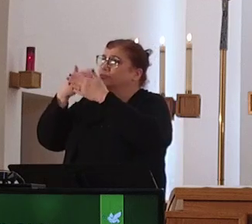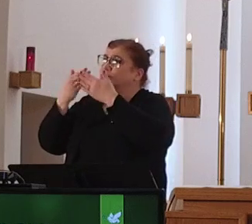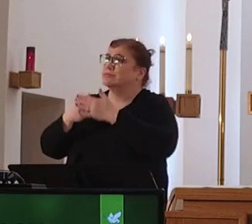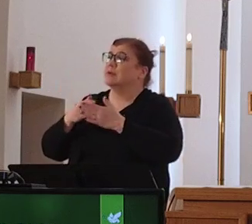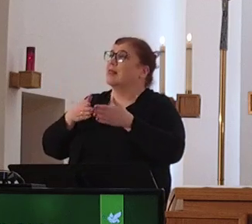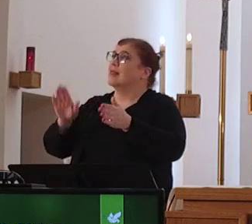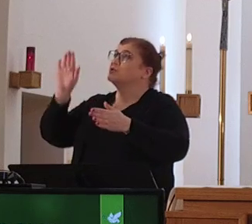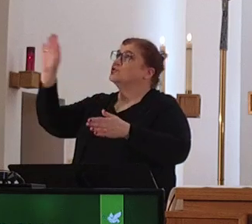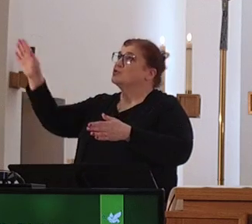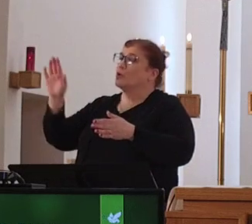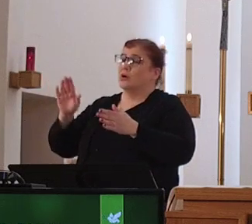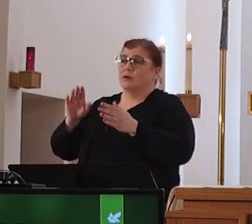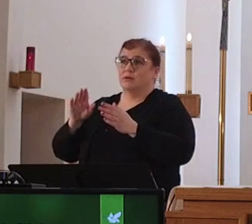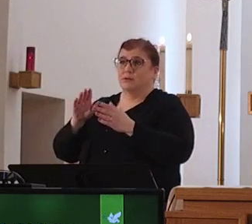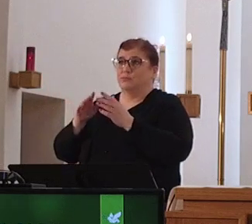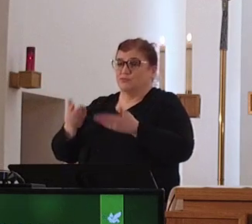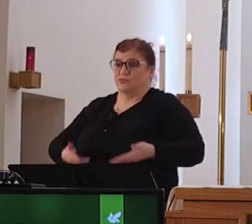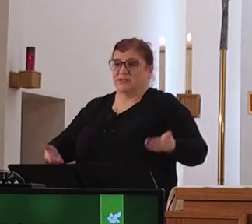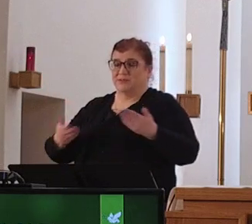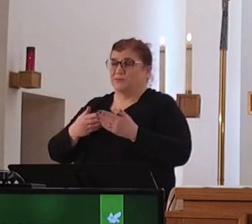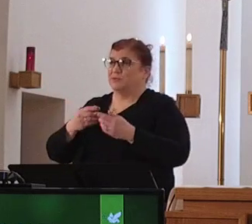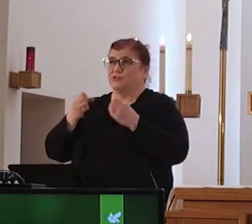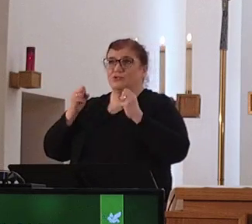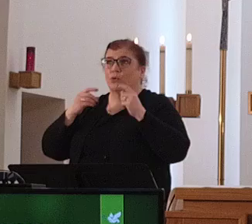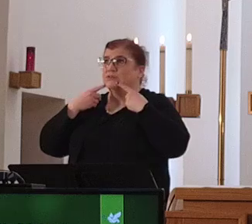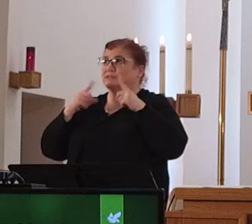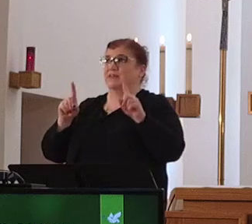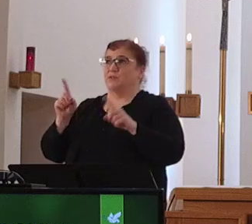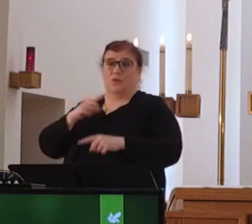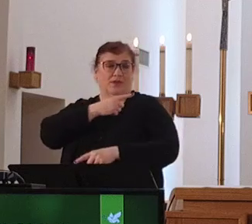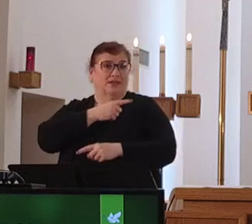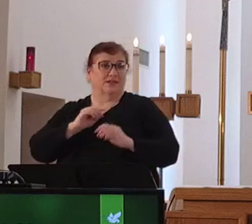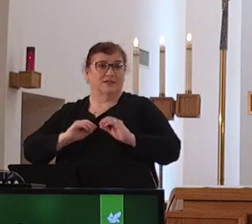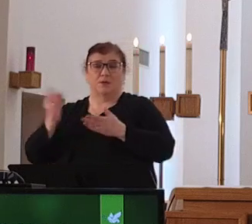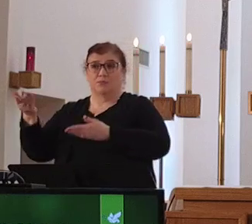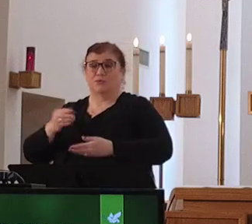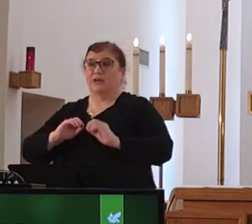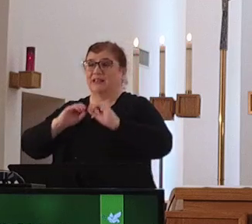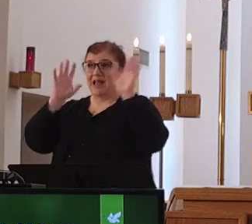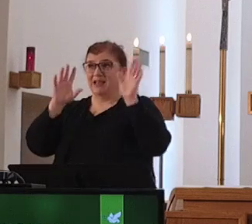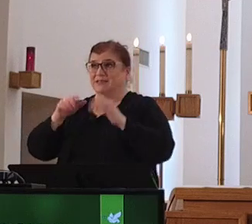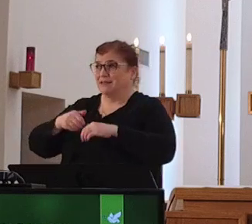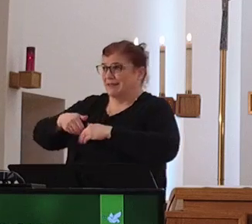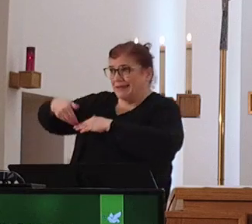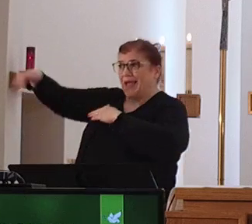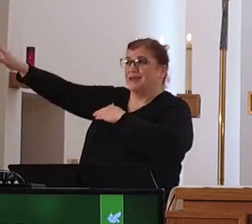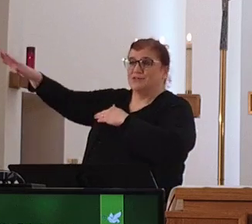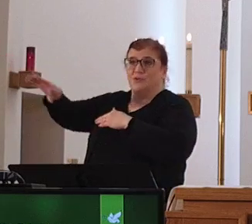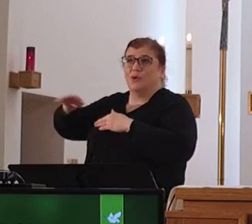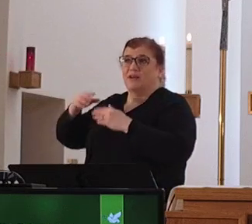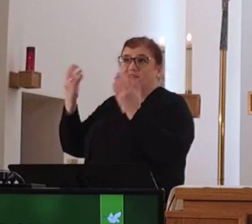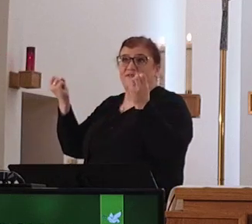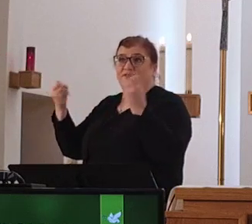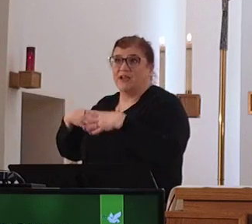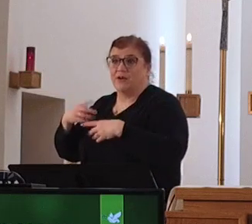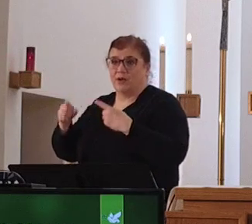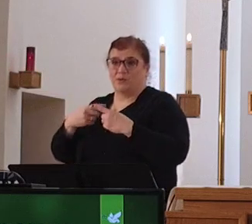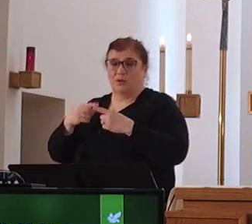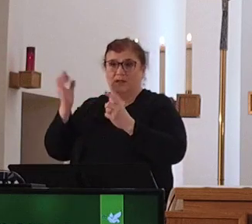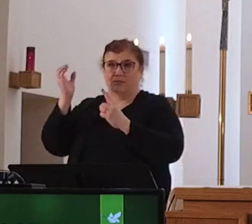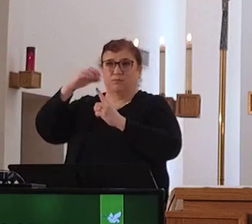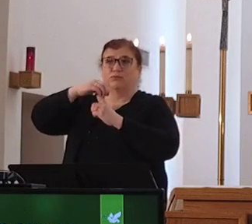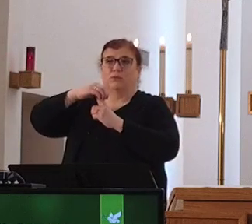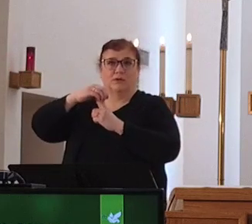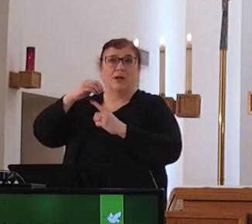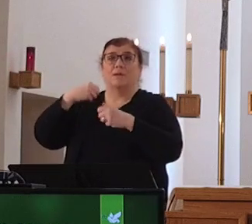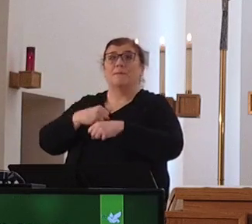so effective that wherever these bring light, they may also cast away fear. And when they snuff